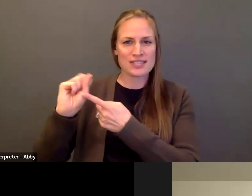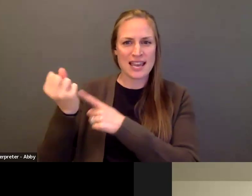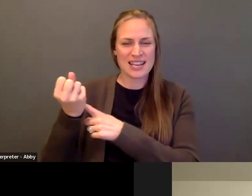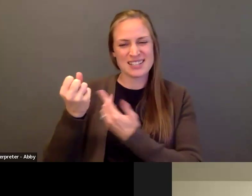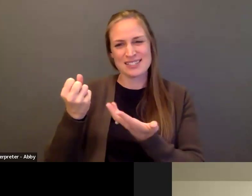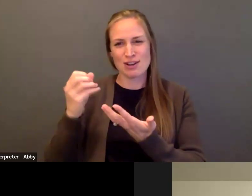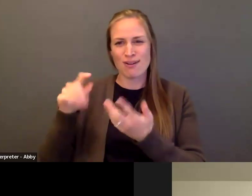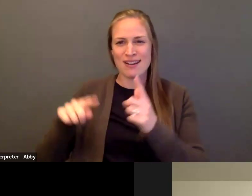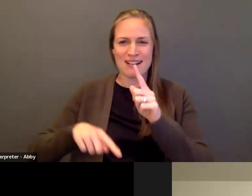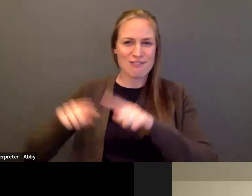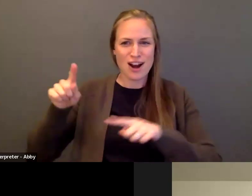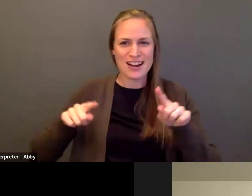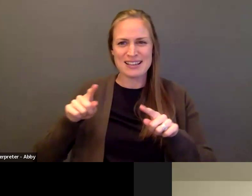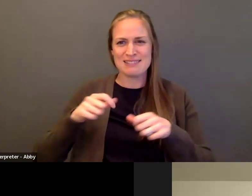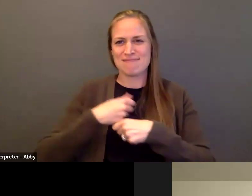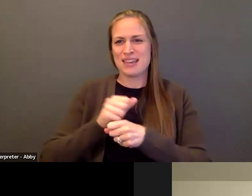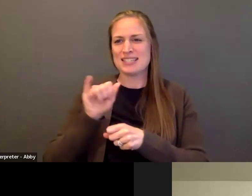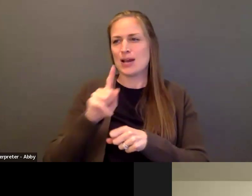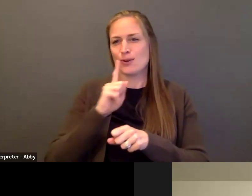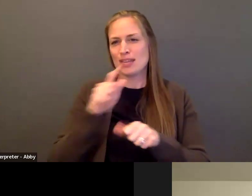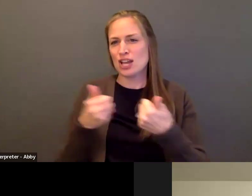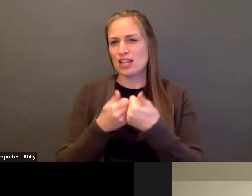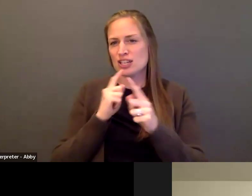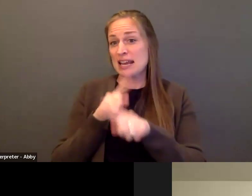but I'll let others answer that as well.